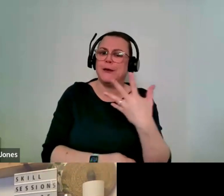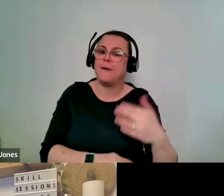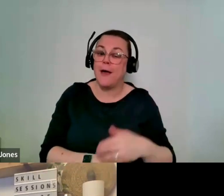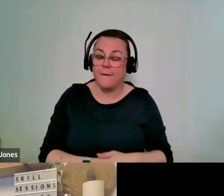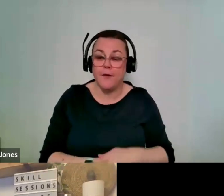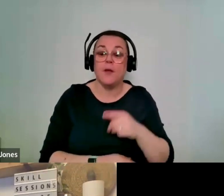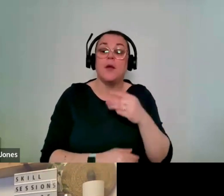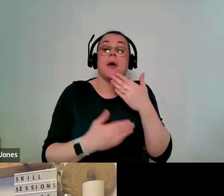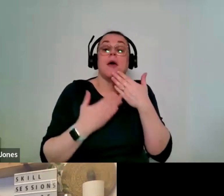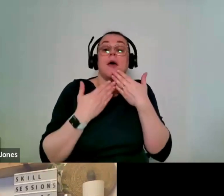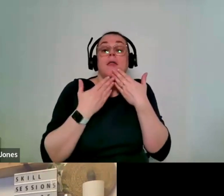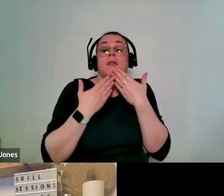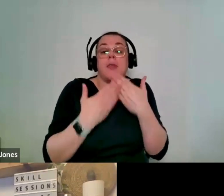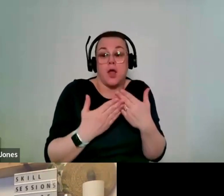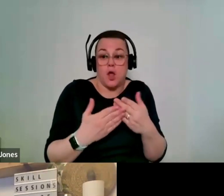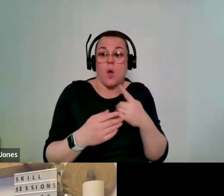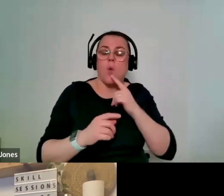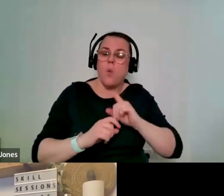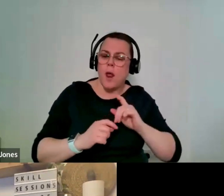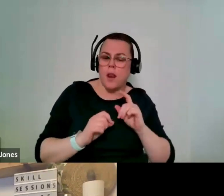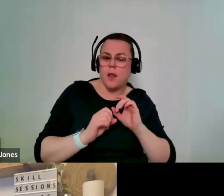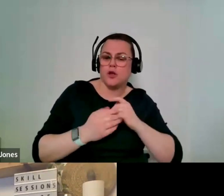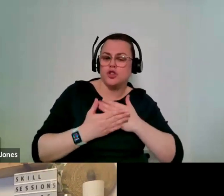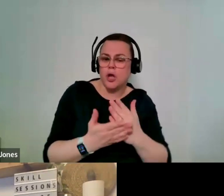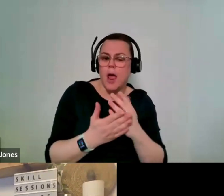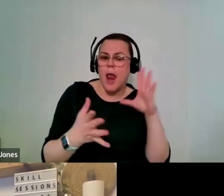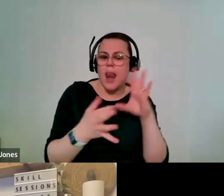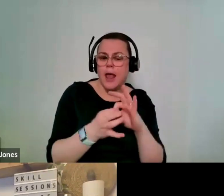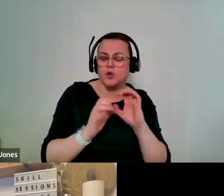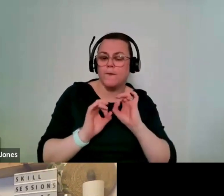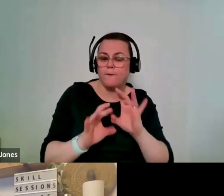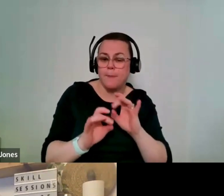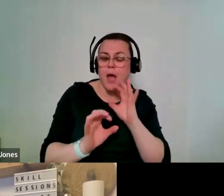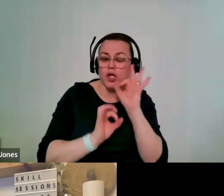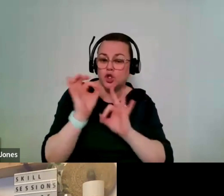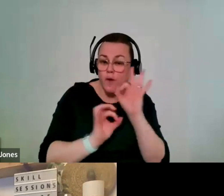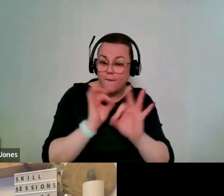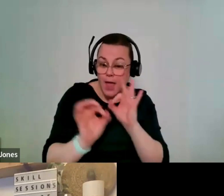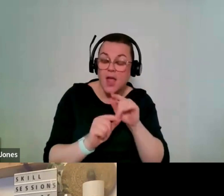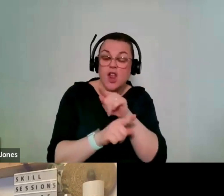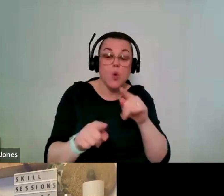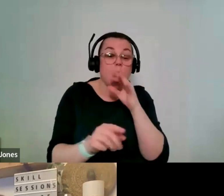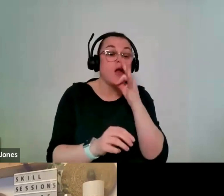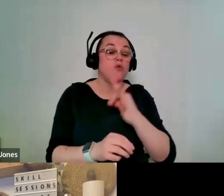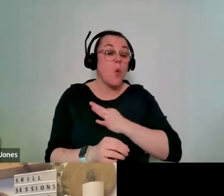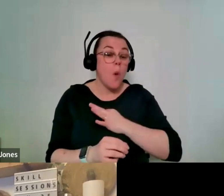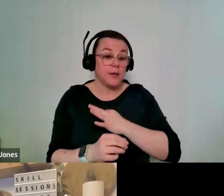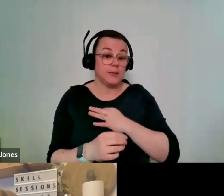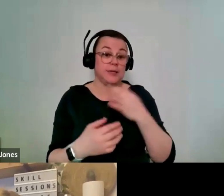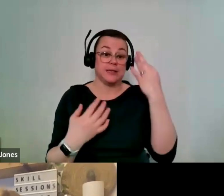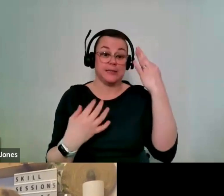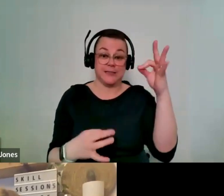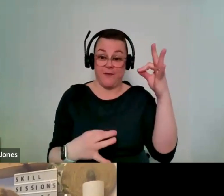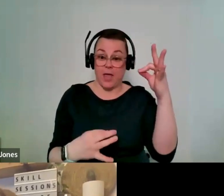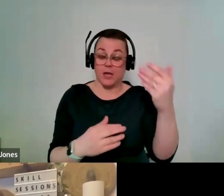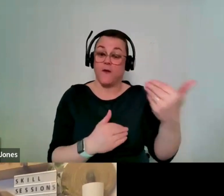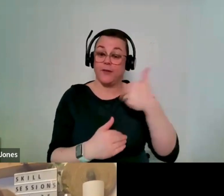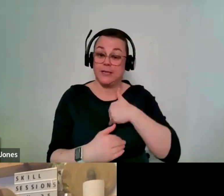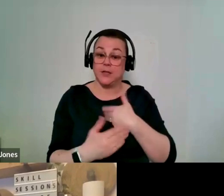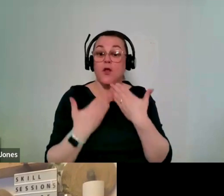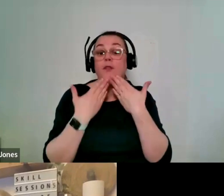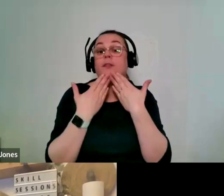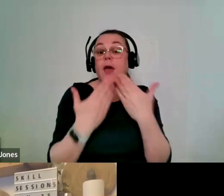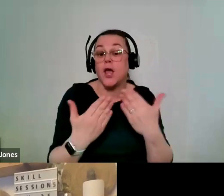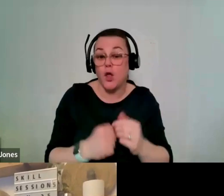In a moment, we're going to share a link to a feedback survey. That will be in the chat as well, and you can request a certificate of attendance. Thank you so